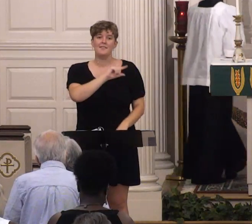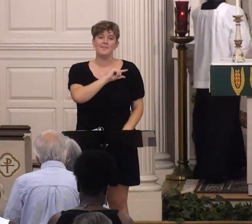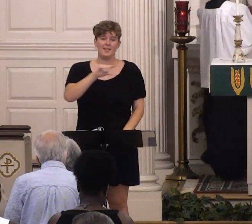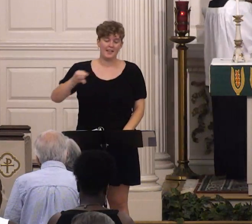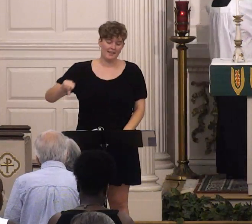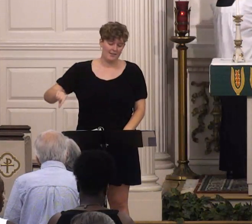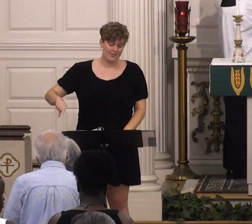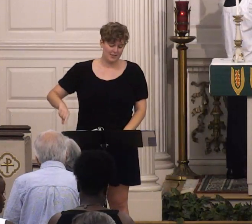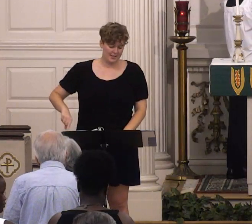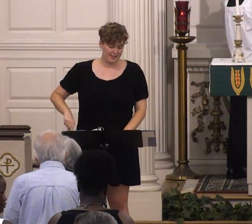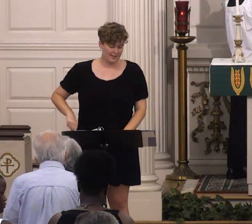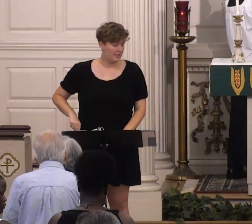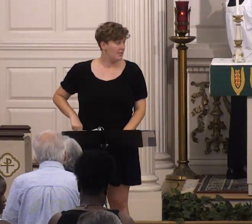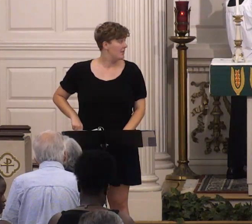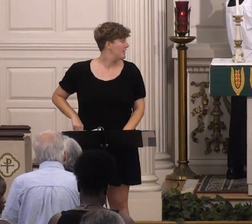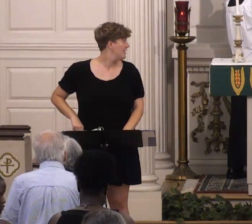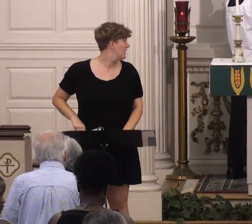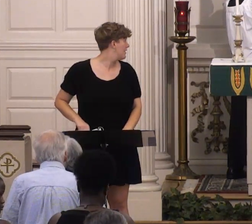Salve,